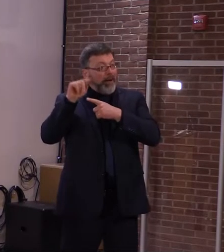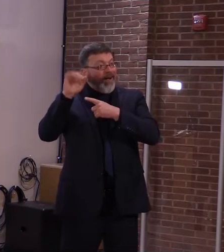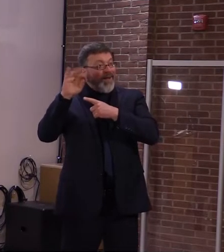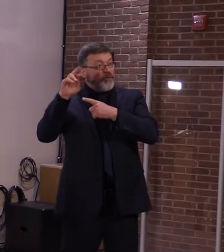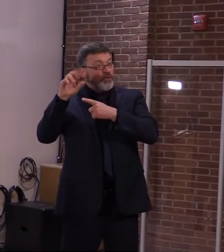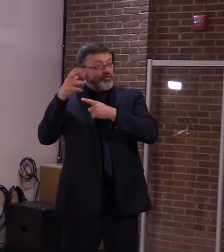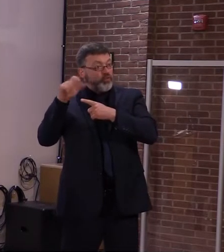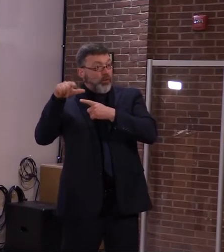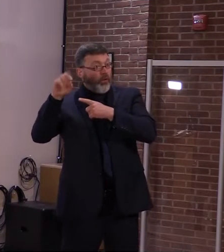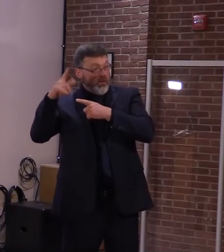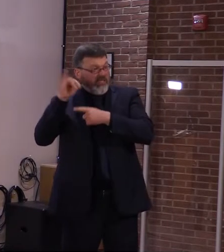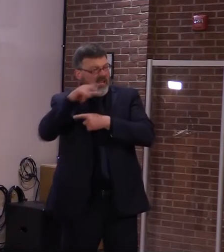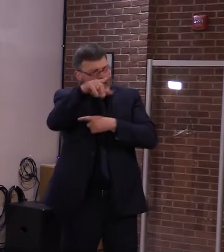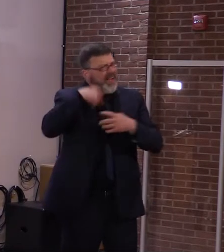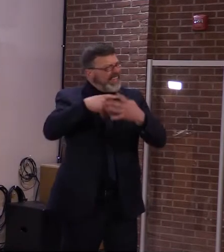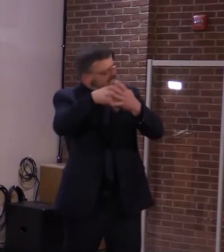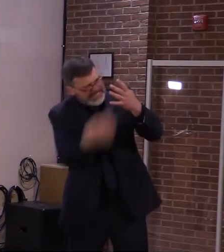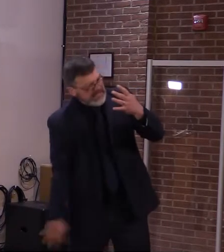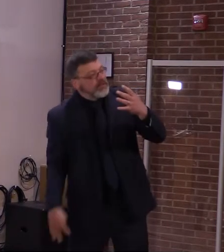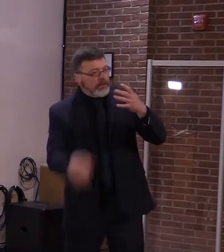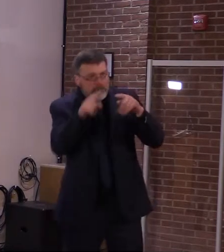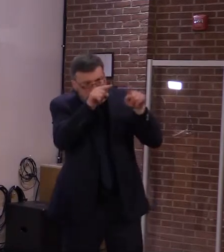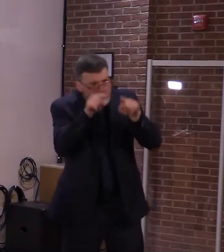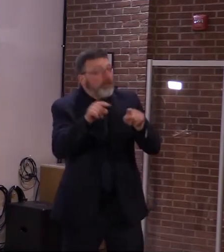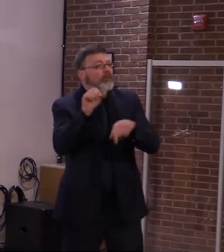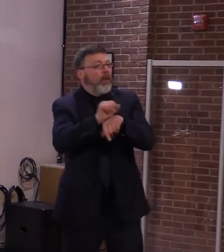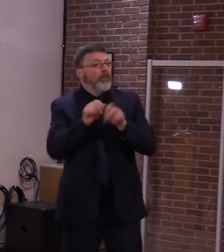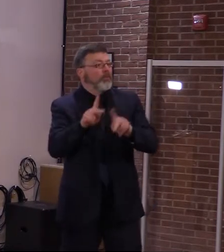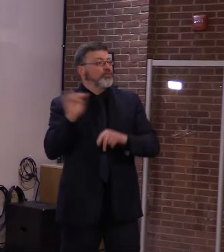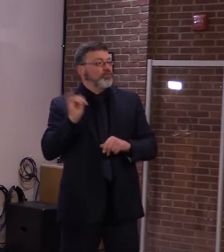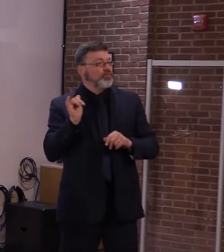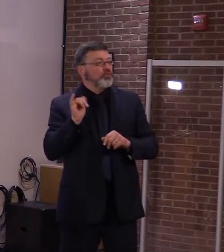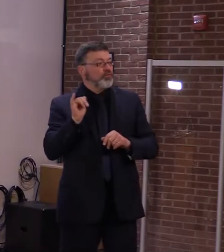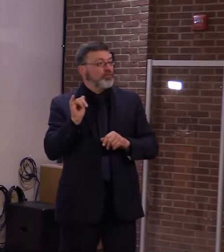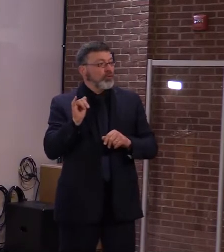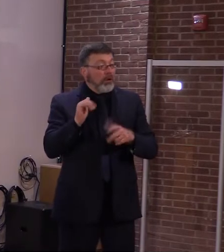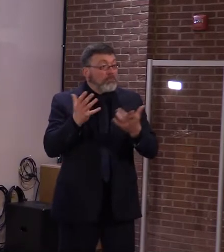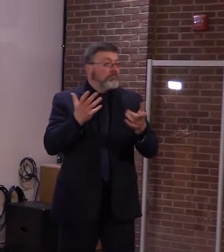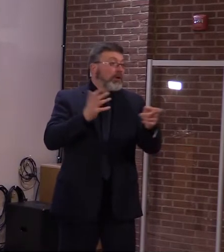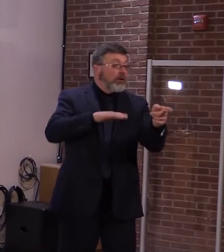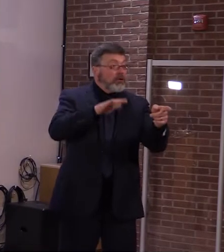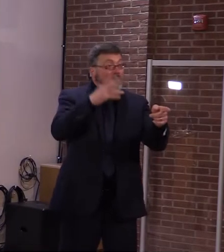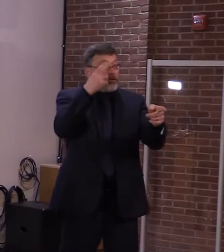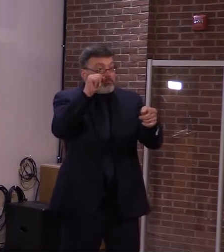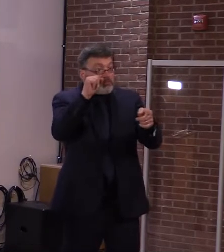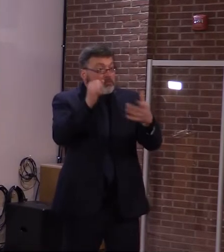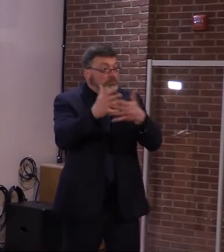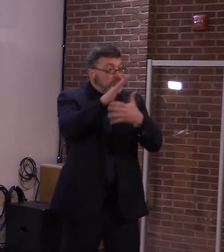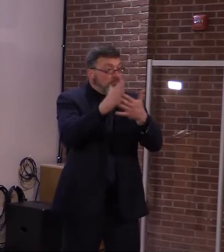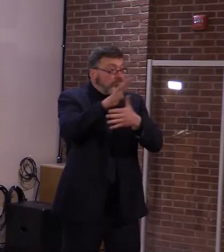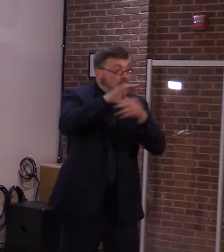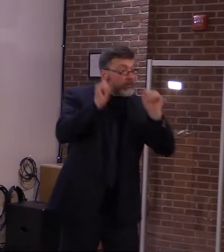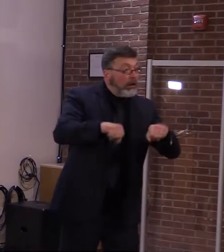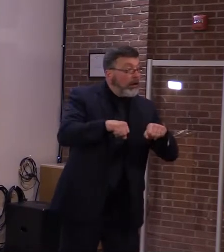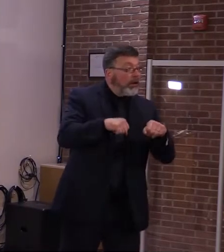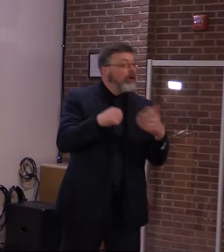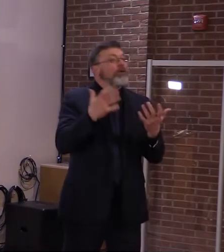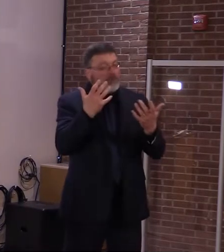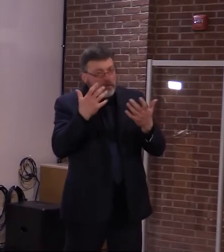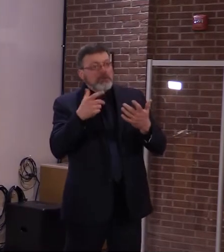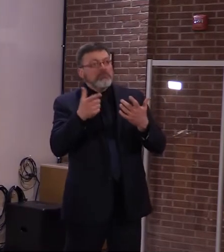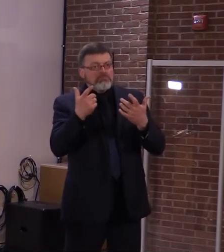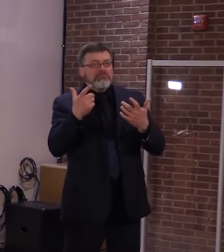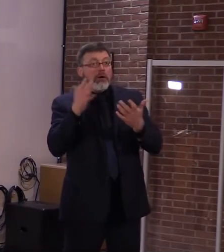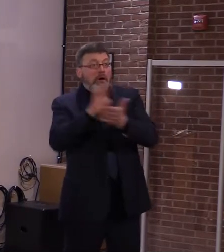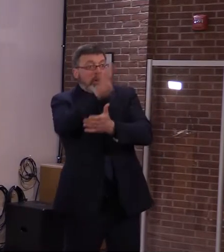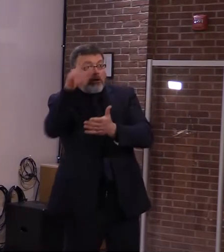as college students looking for a summer job or college credits. And it really does bring back memories for